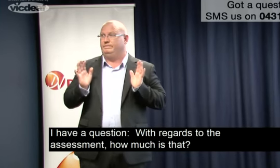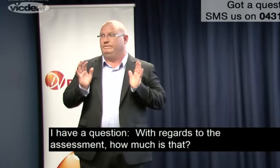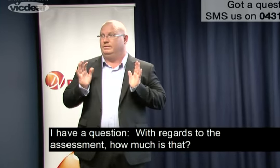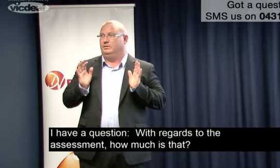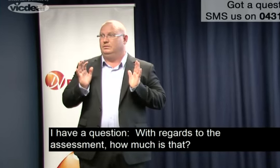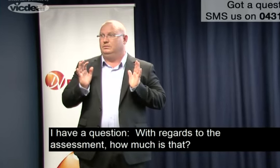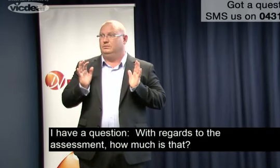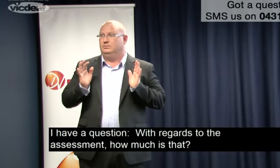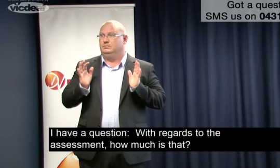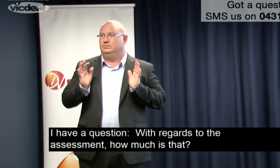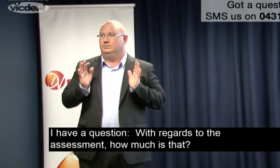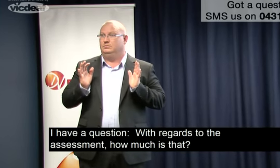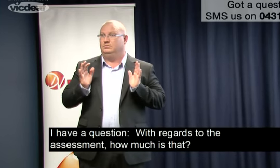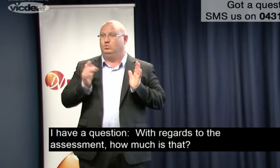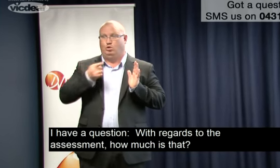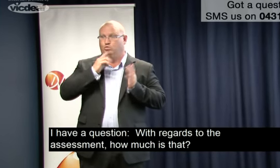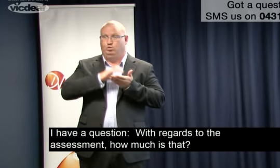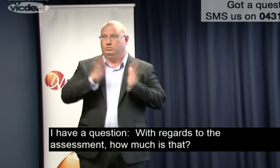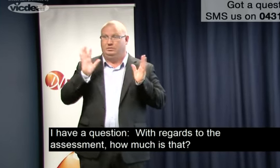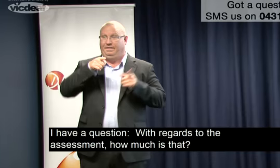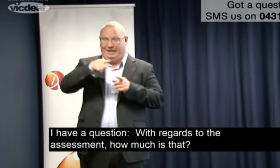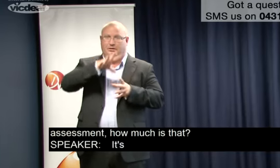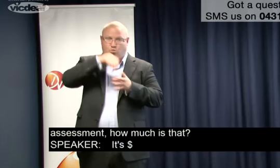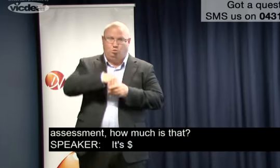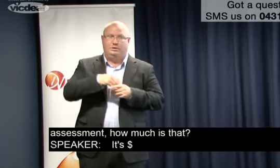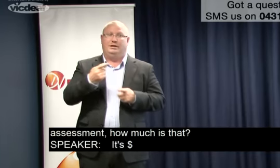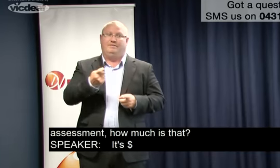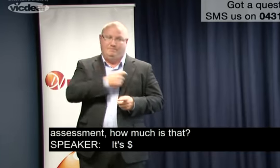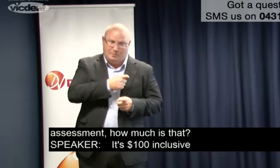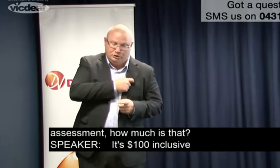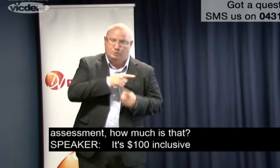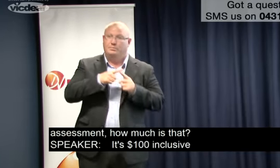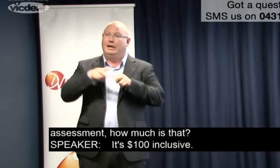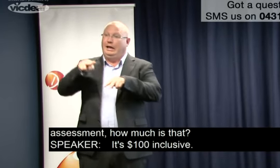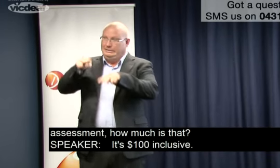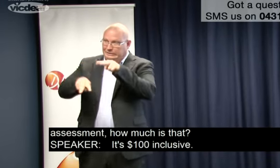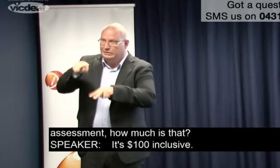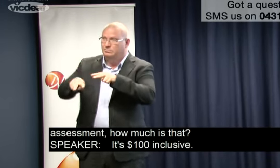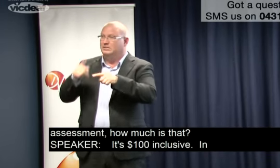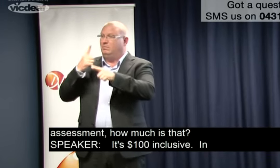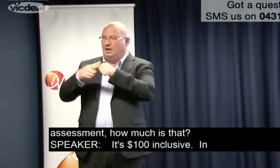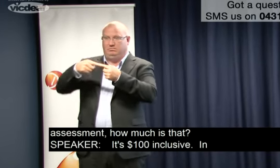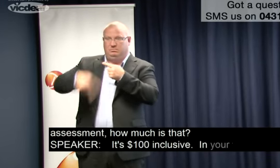It's $100 inclusive in your fee, so that includes your membership and your